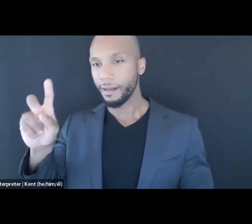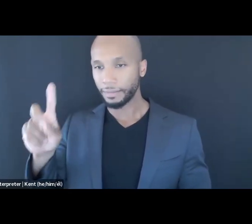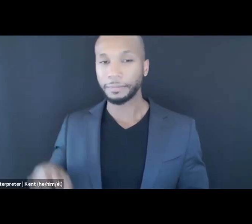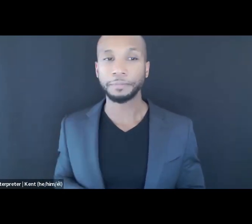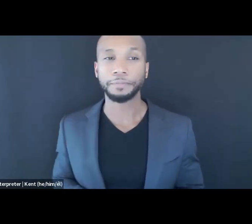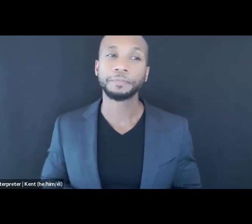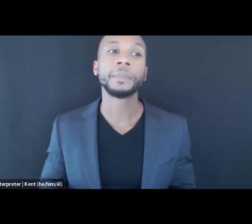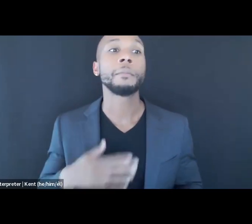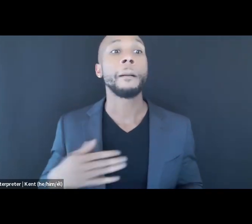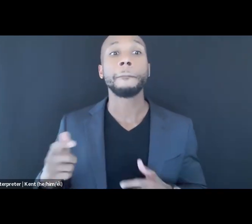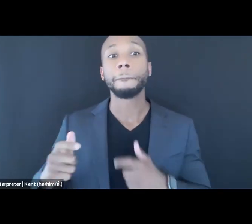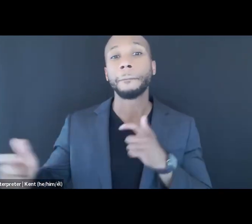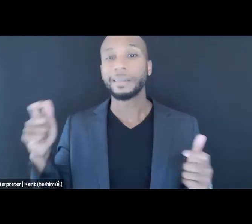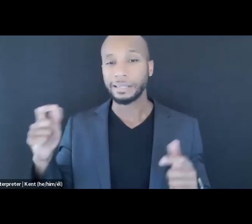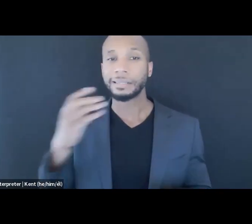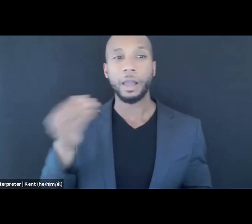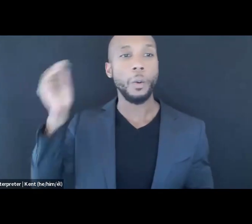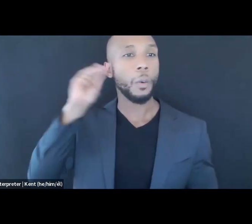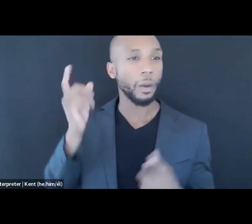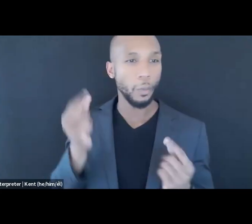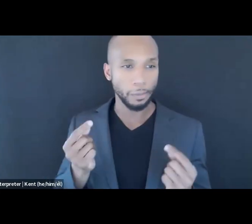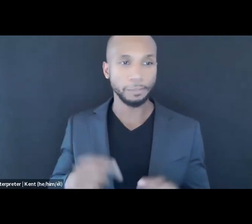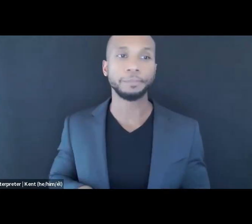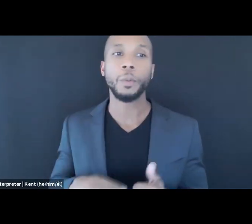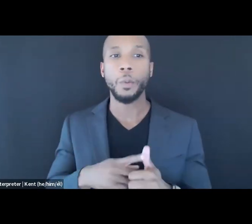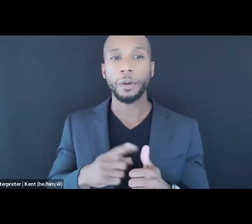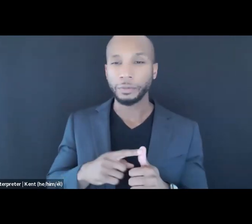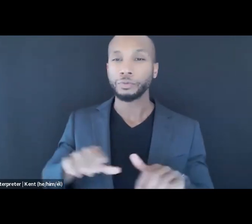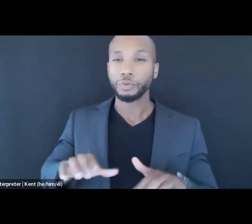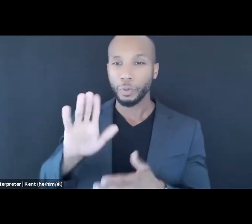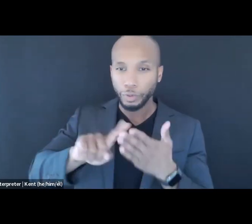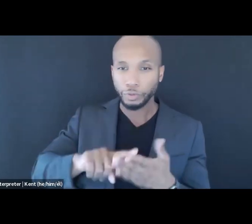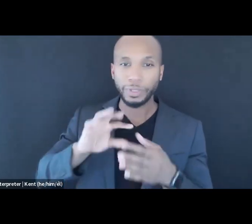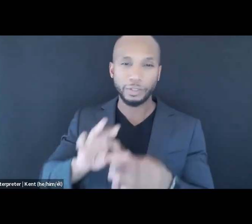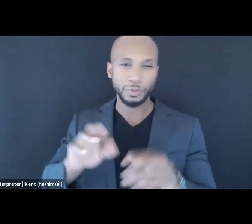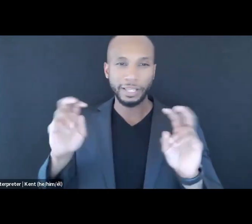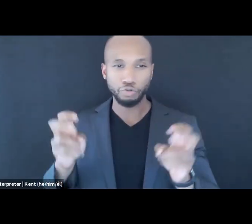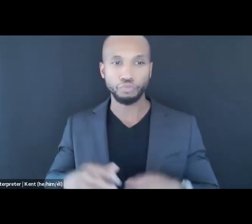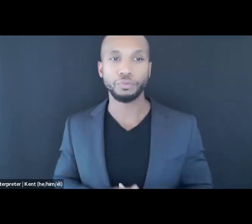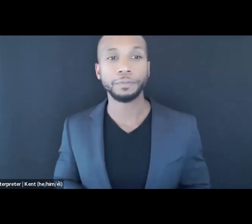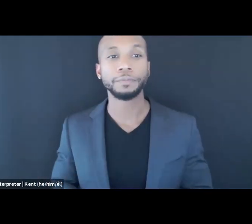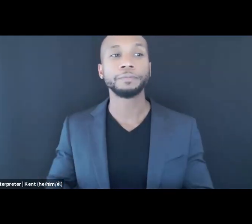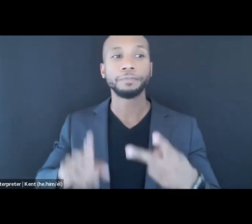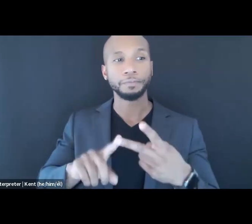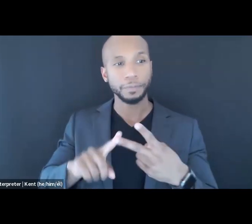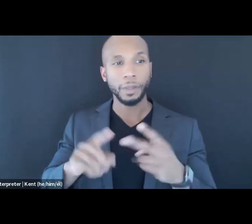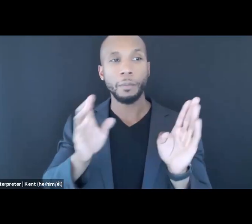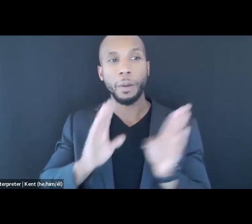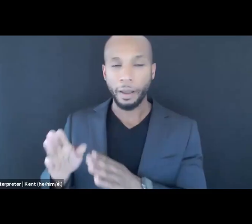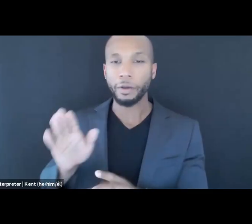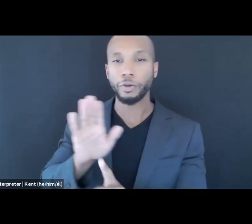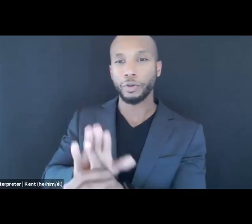My biggest takeaways would be 1. Do your research about the issues. 2. Prepare